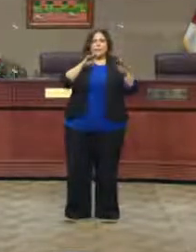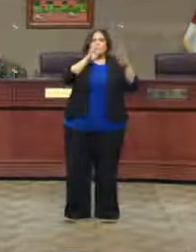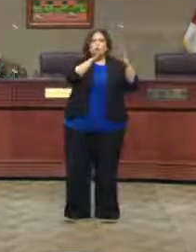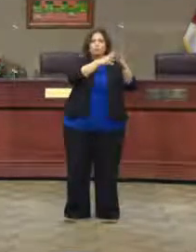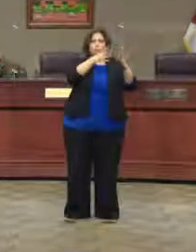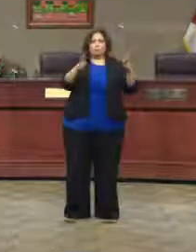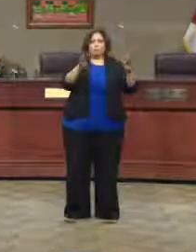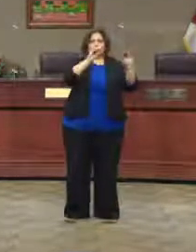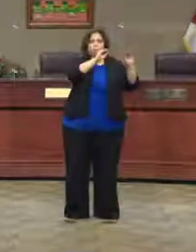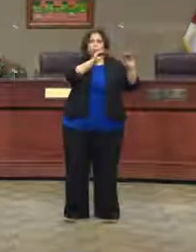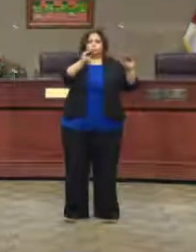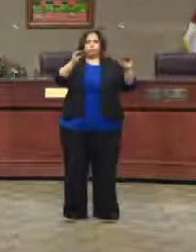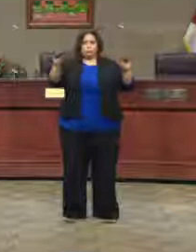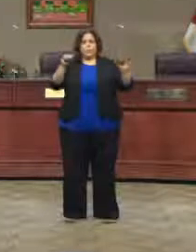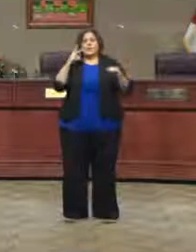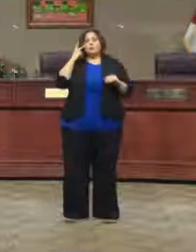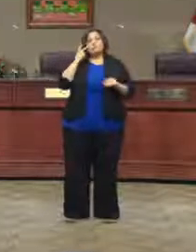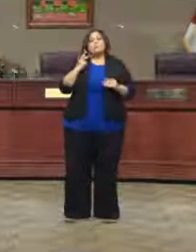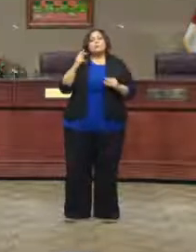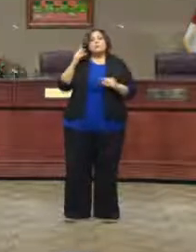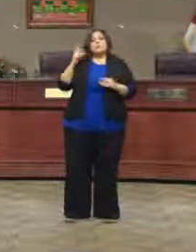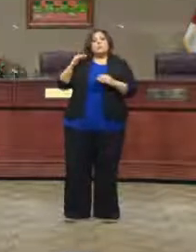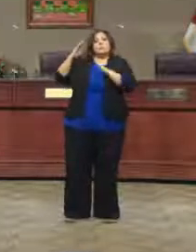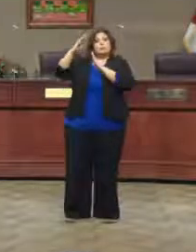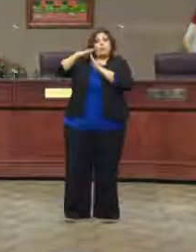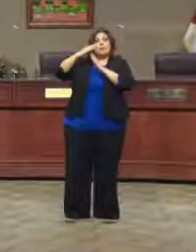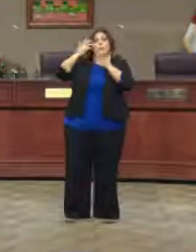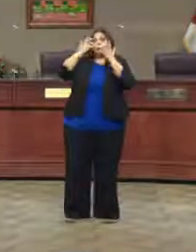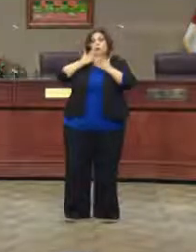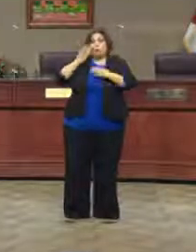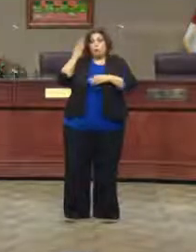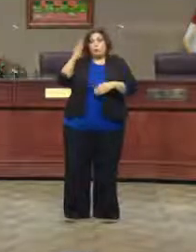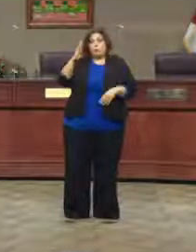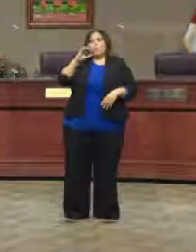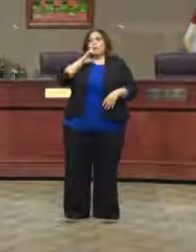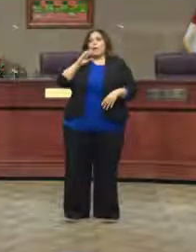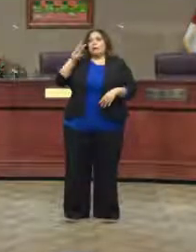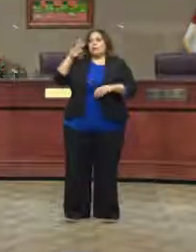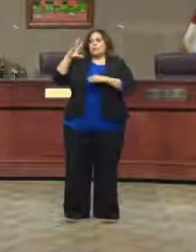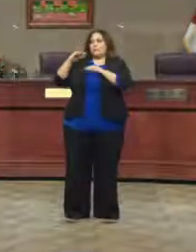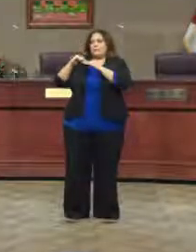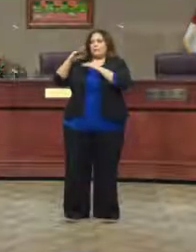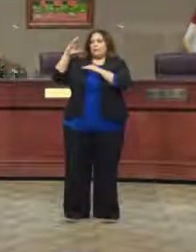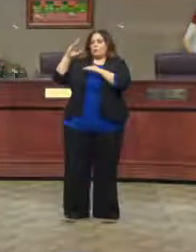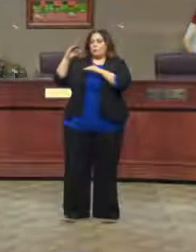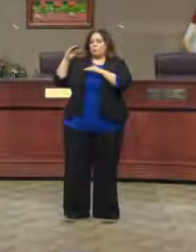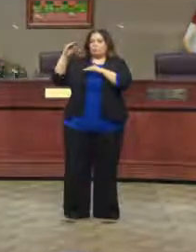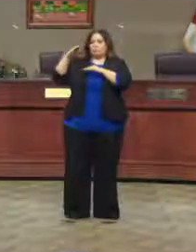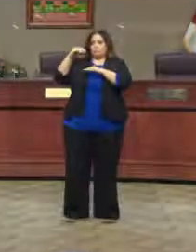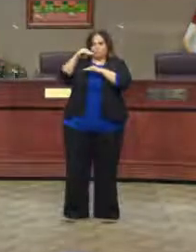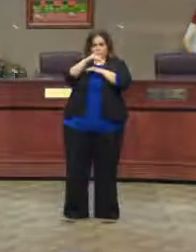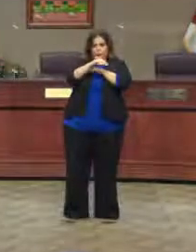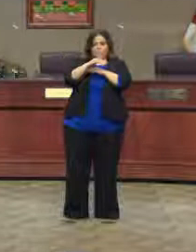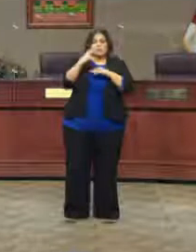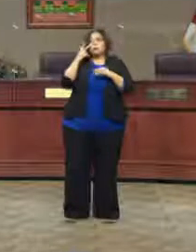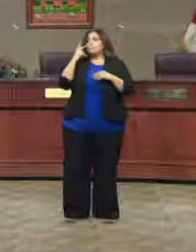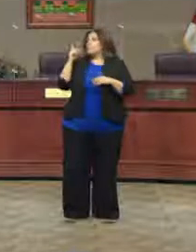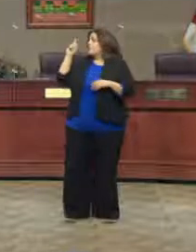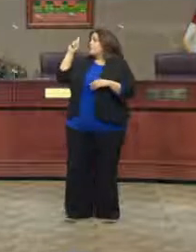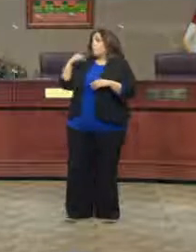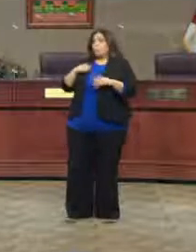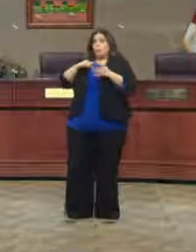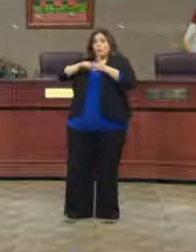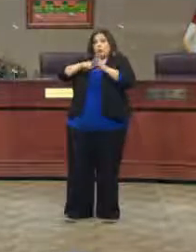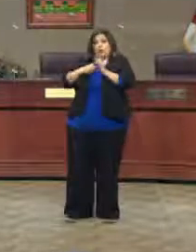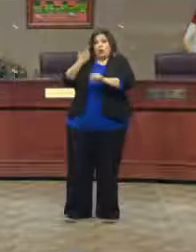And in the dark blue on the top, you have 65 years and over. And you can see we start vaccinating on